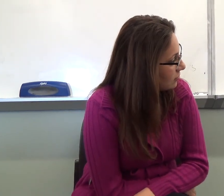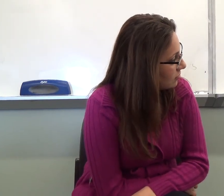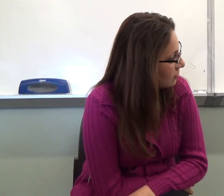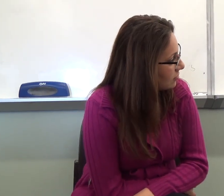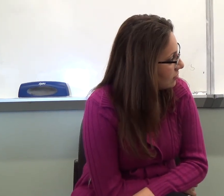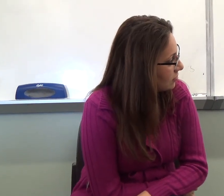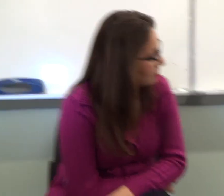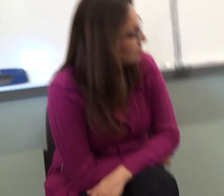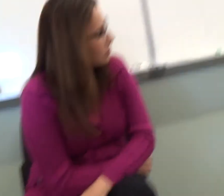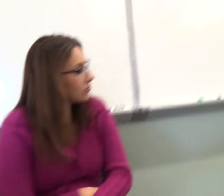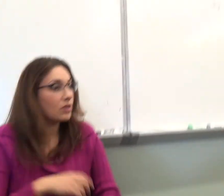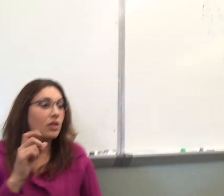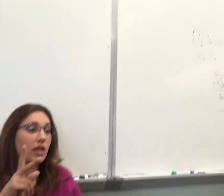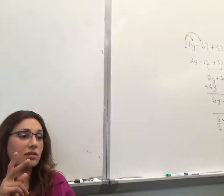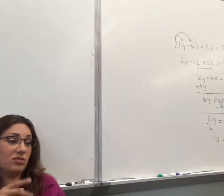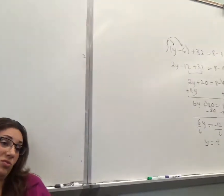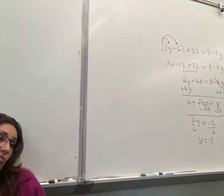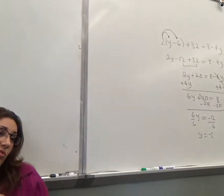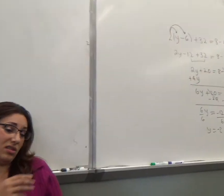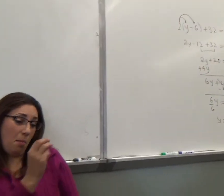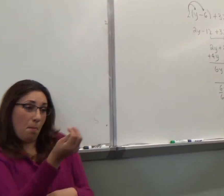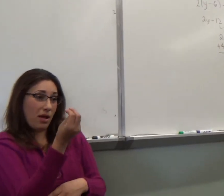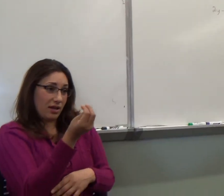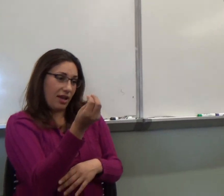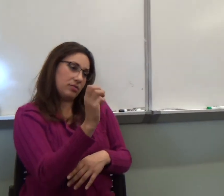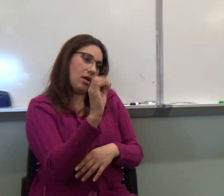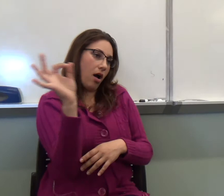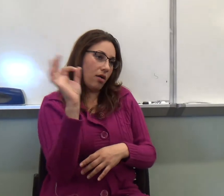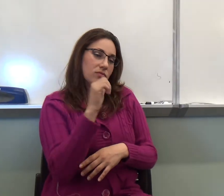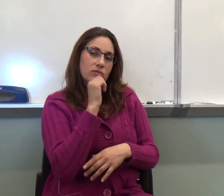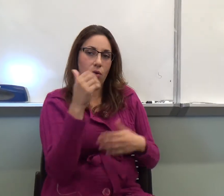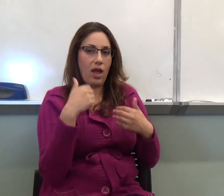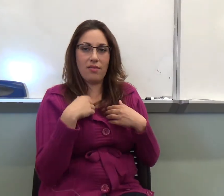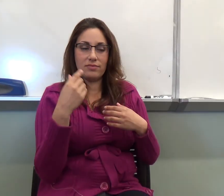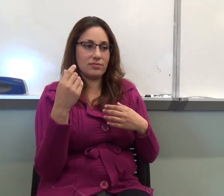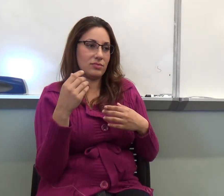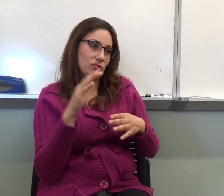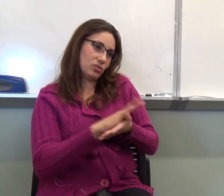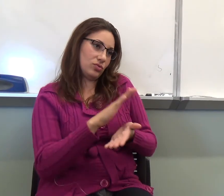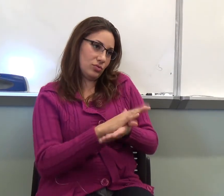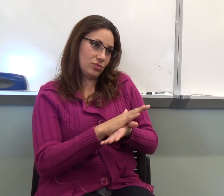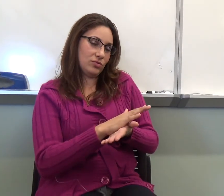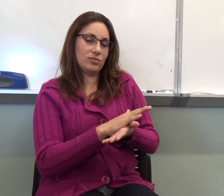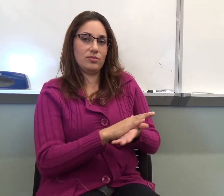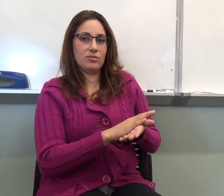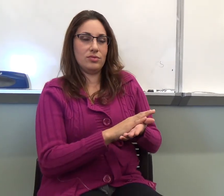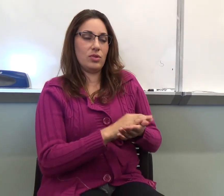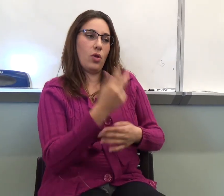And then, of course, we have Monday off, and then next week we'll be going over the final.